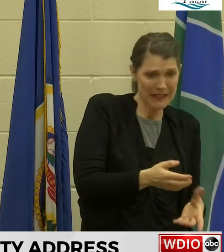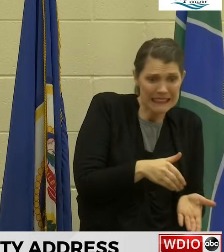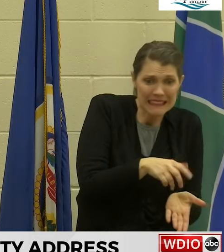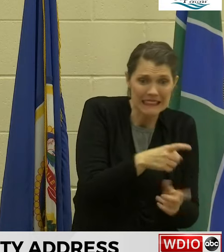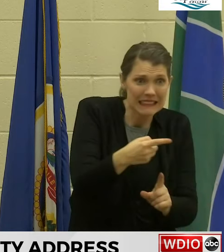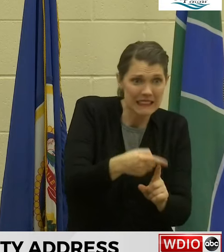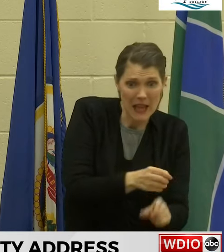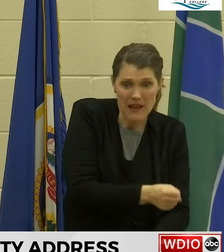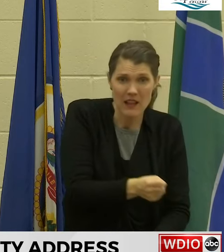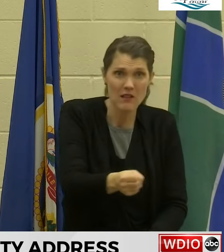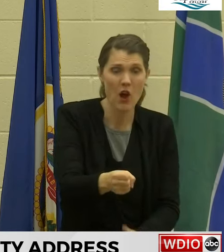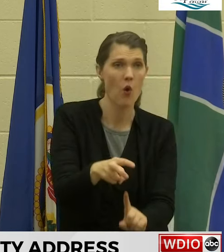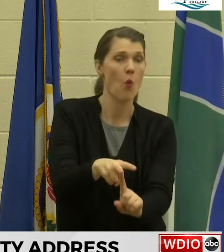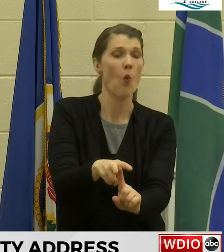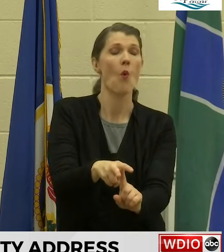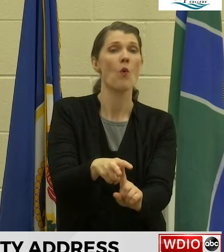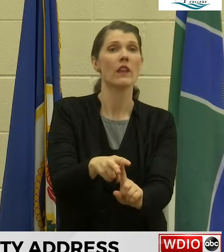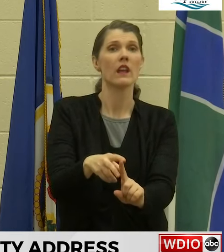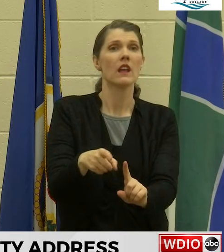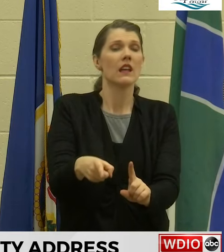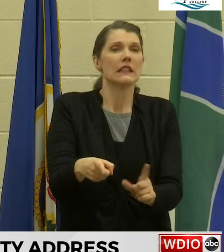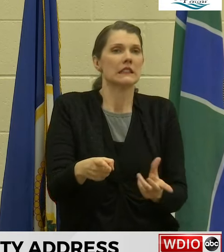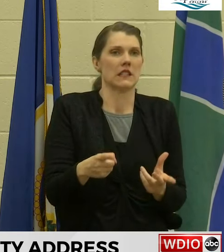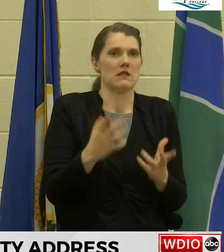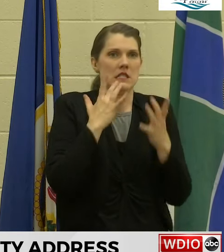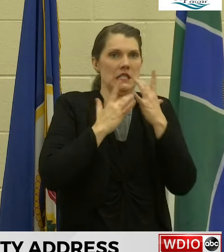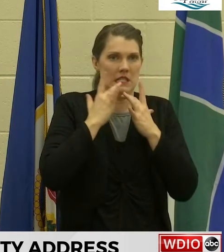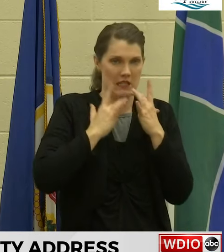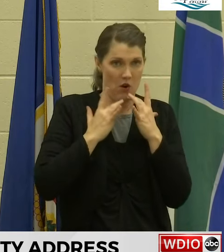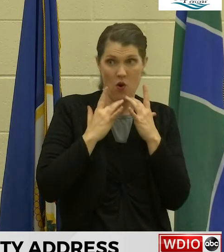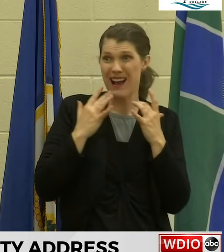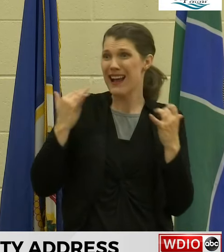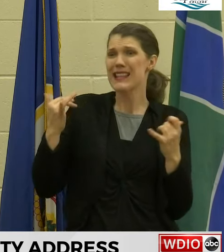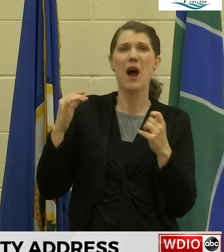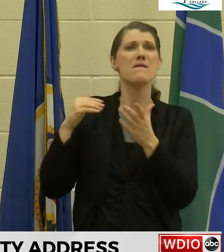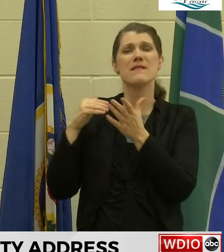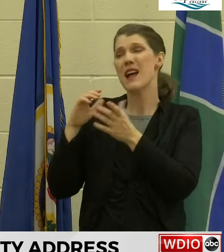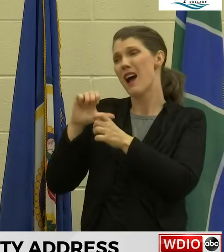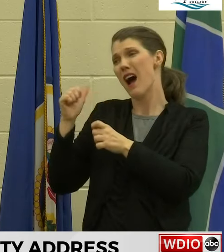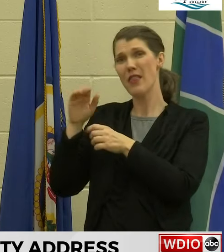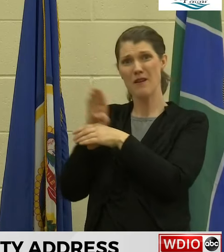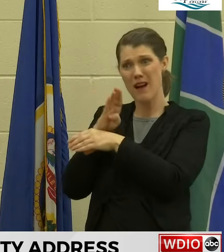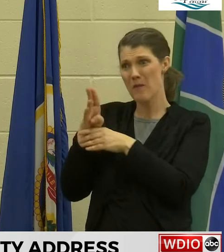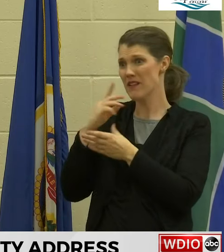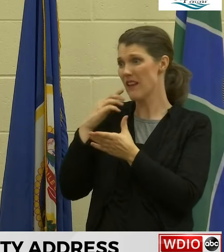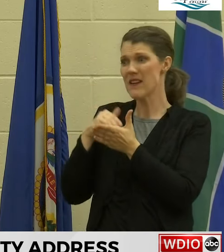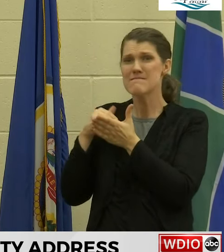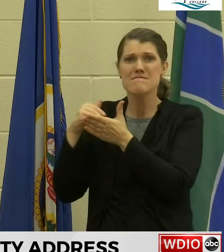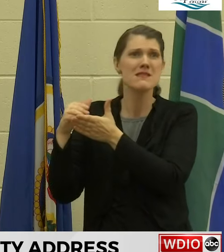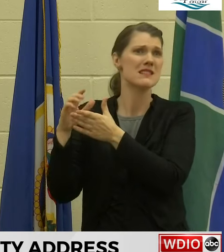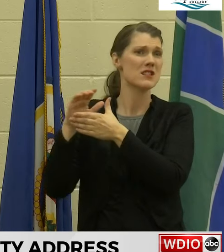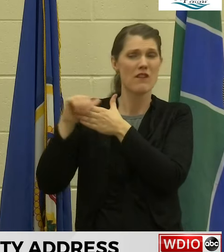economic cost of the shortage is immense. Employers lose millions of dollars in lost productivity,